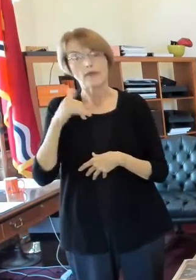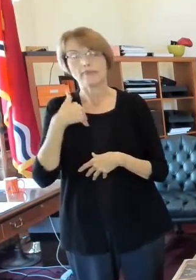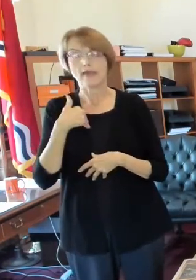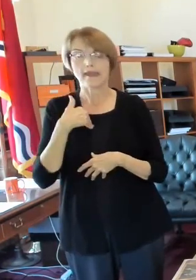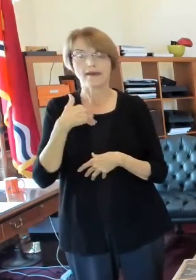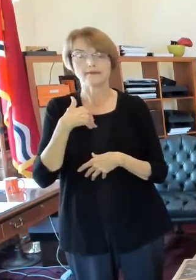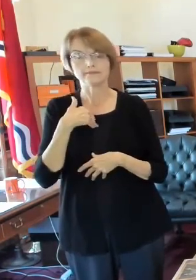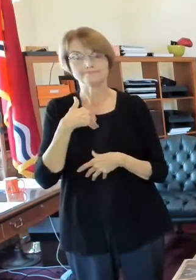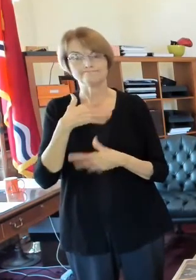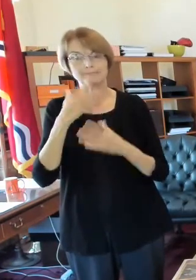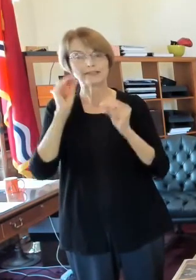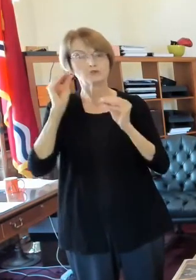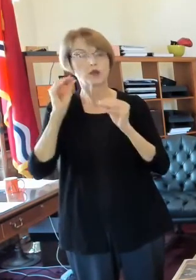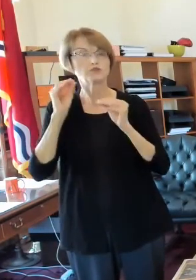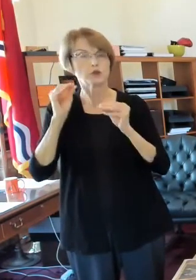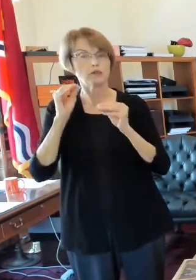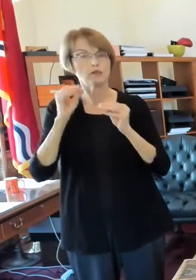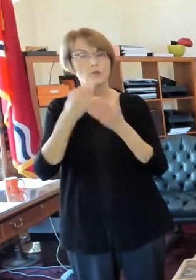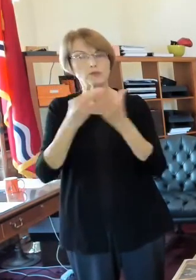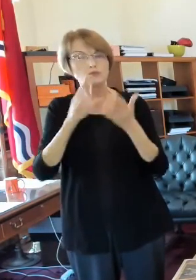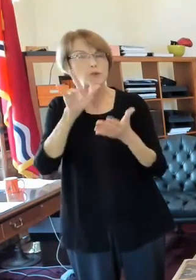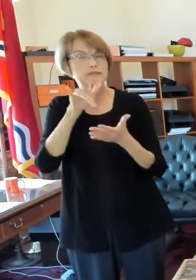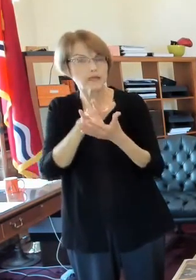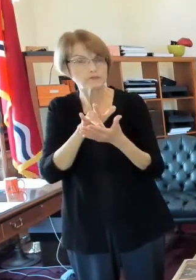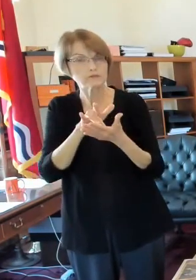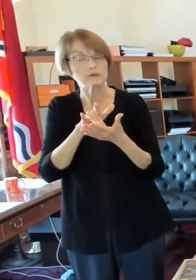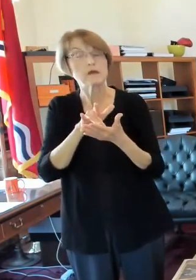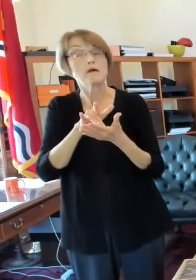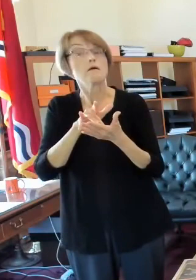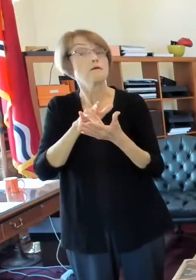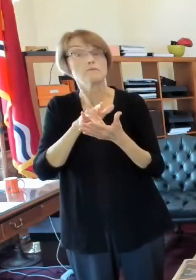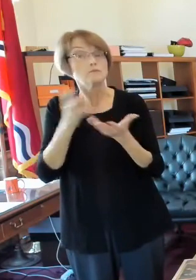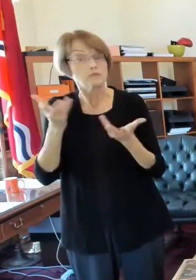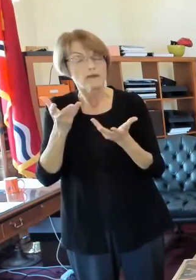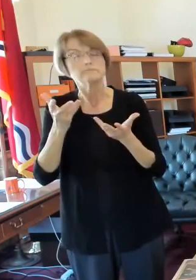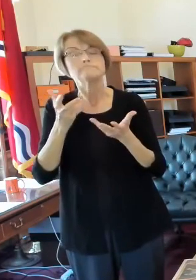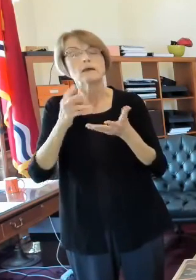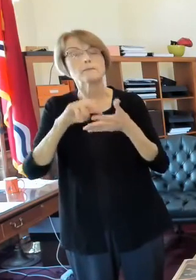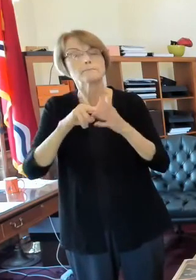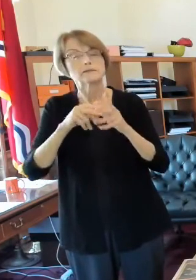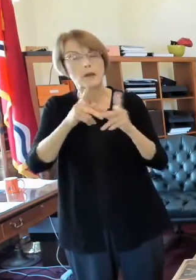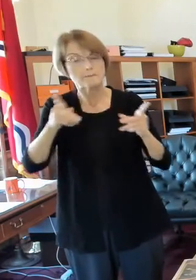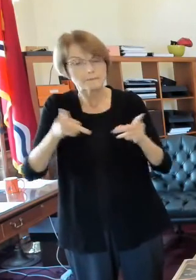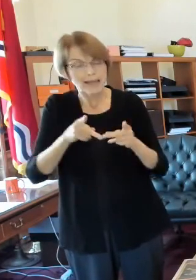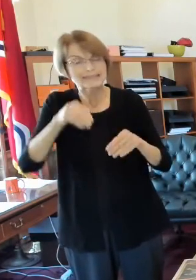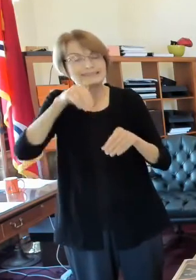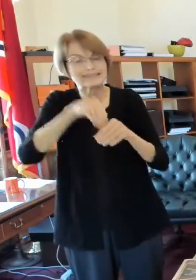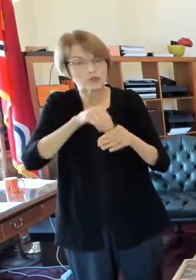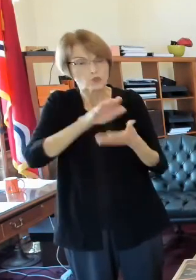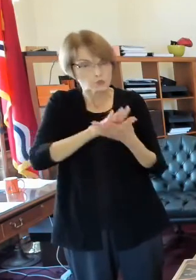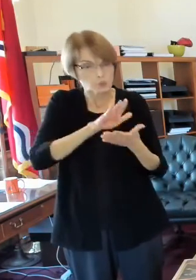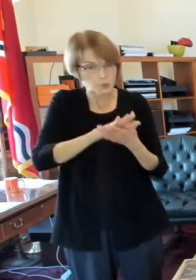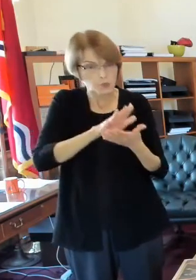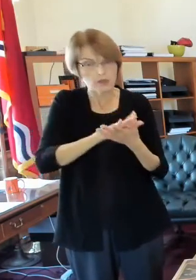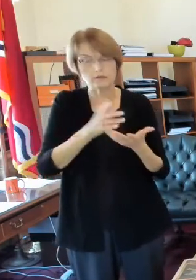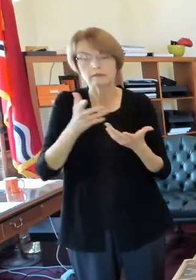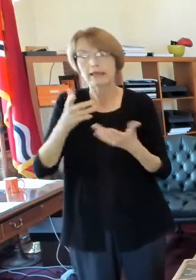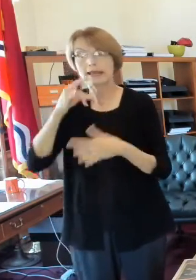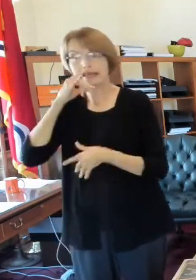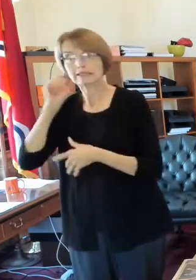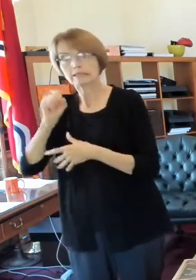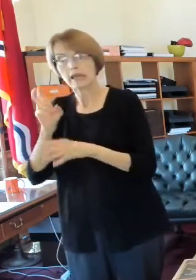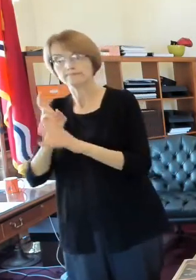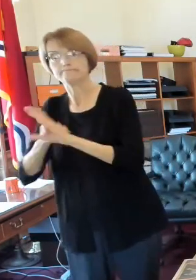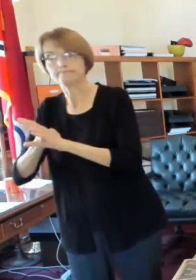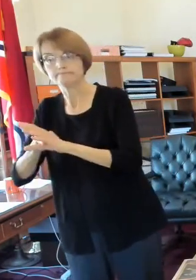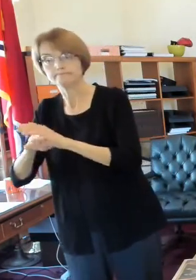centers, which are places in the school that the kids can get to on the bus. And this is for about